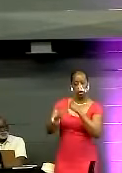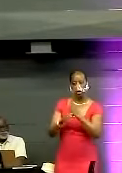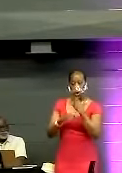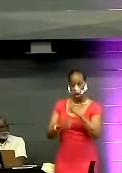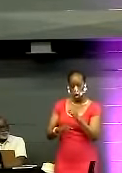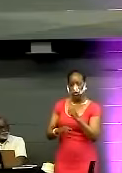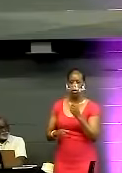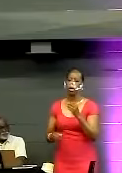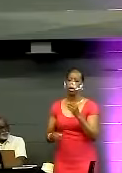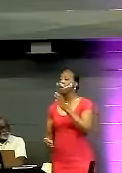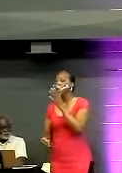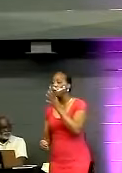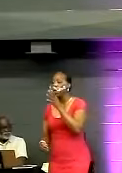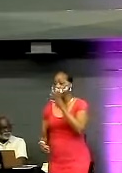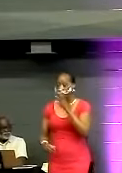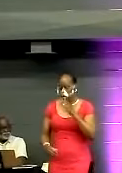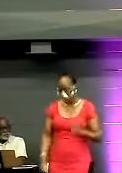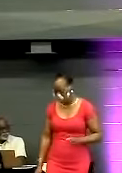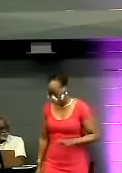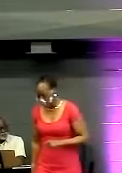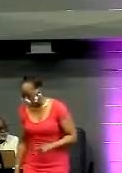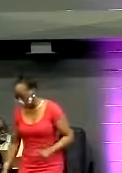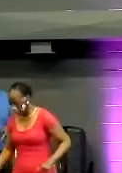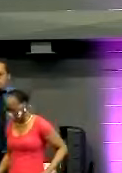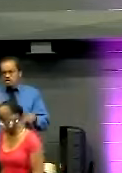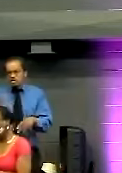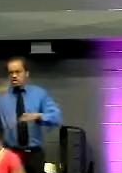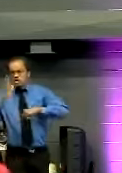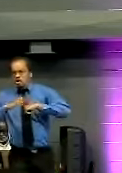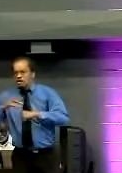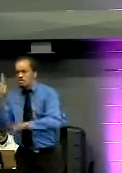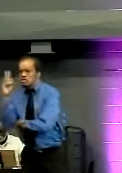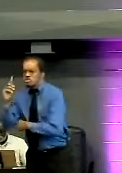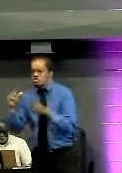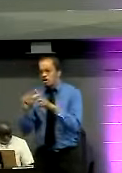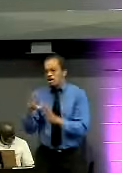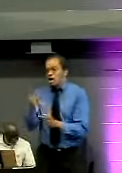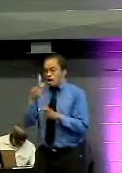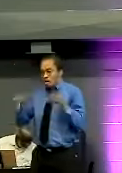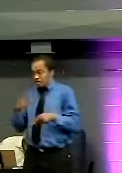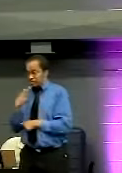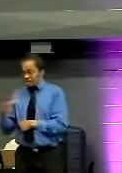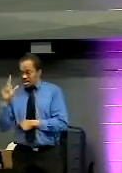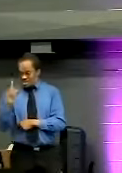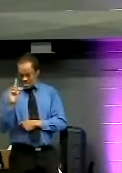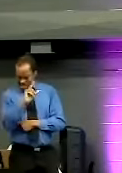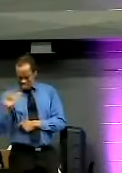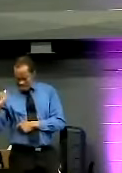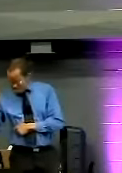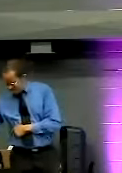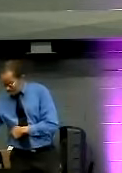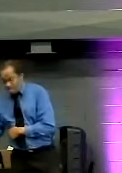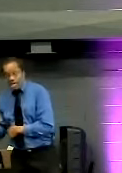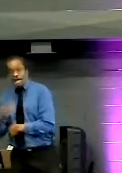gonna call you Nicole, mama. Somebody called me the D word. You gonna be like, somebody said D-A-M-N? He said, no, they called me